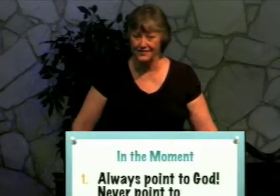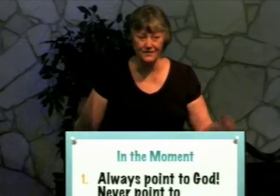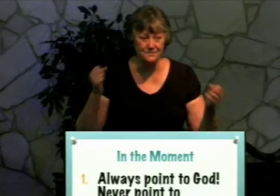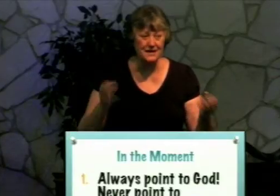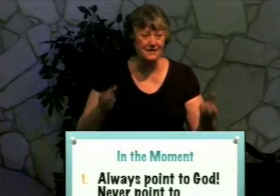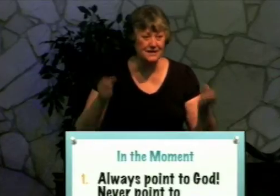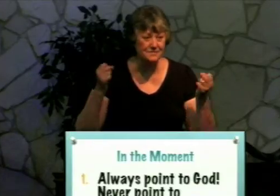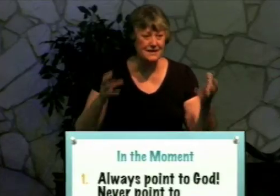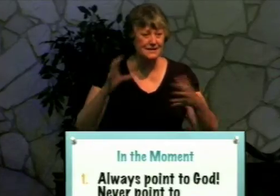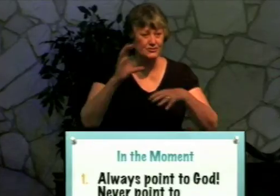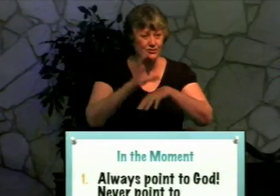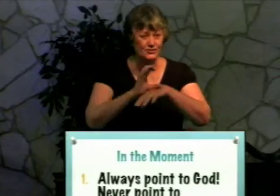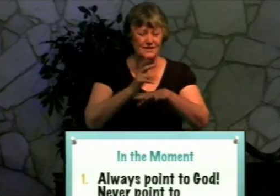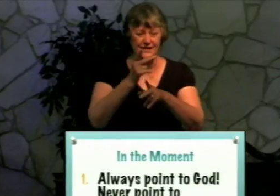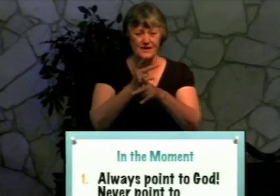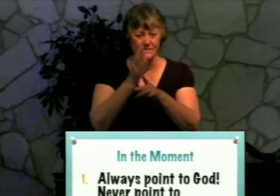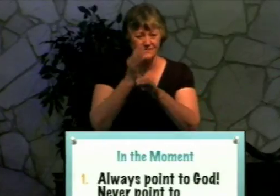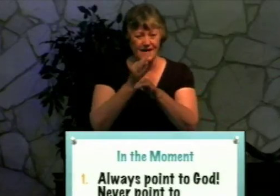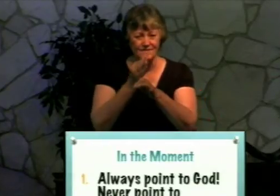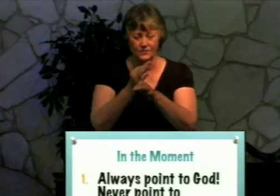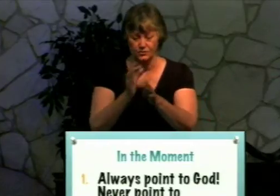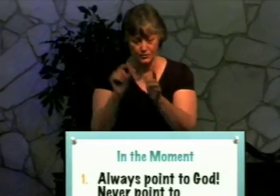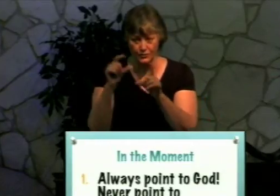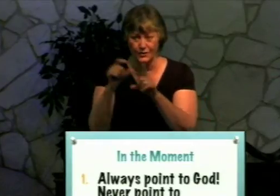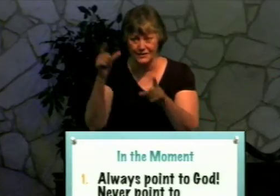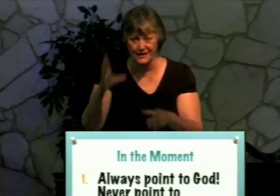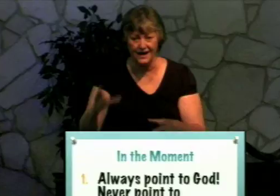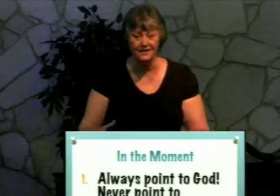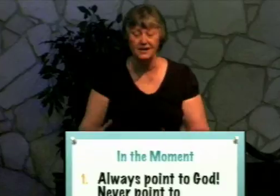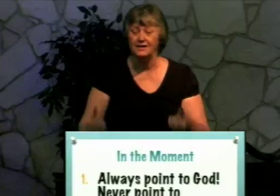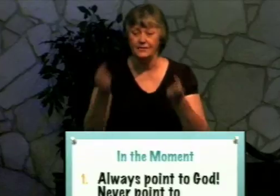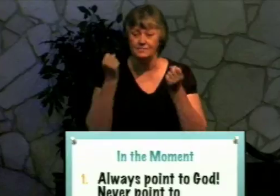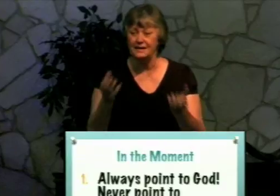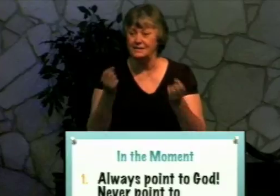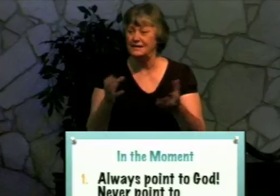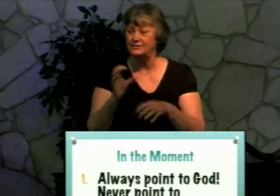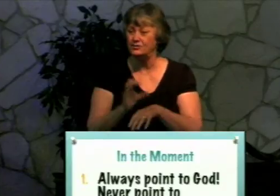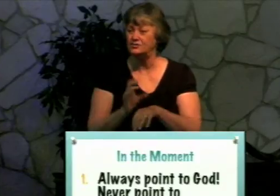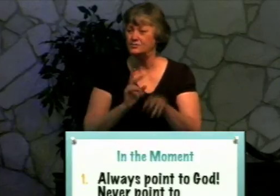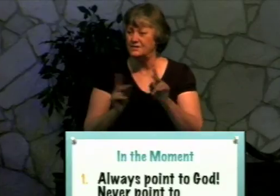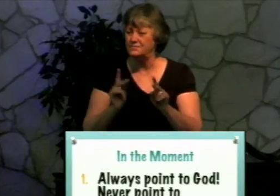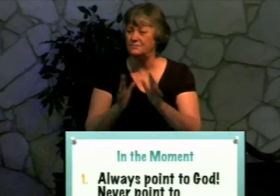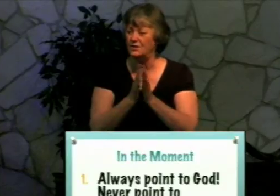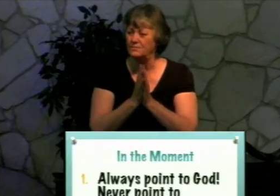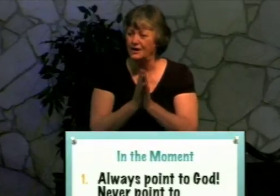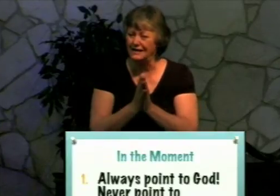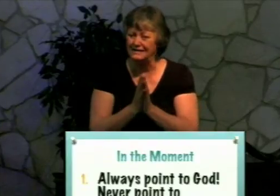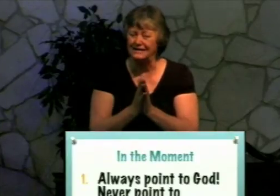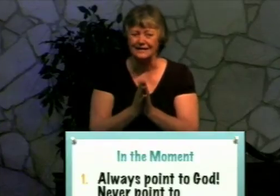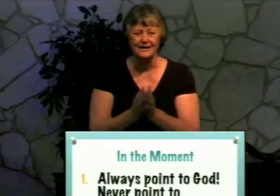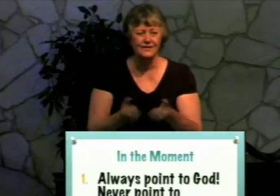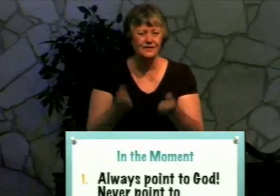There are many, many churches that have kept faithful to the Word of God. There are many, many churches where the people are praying. There are